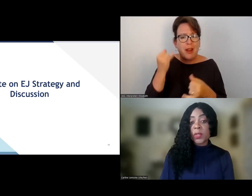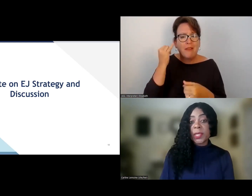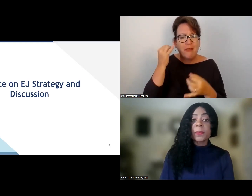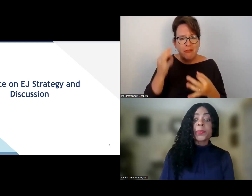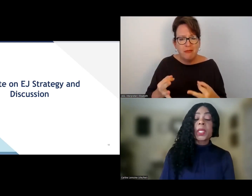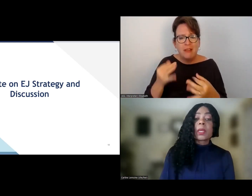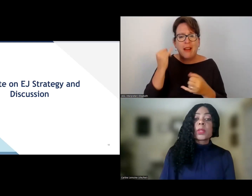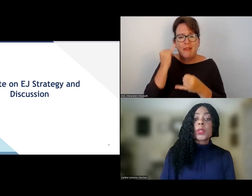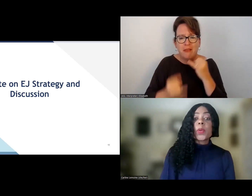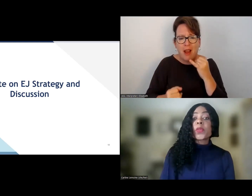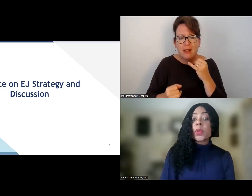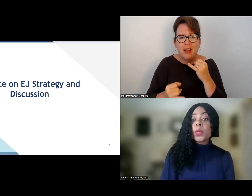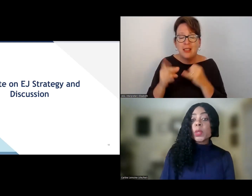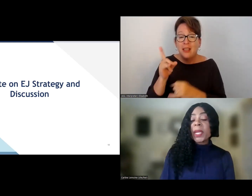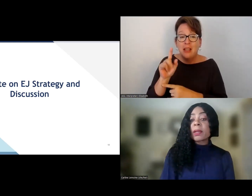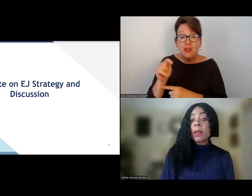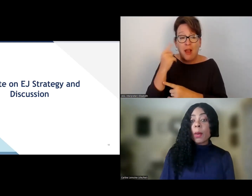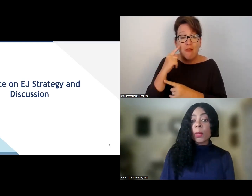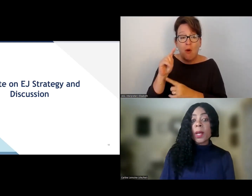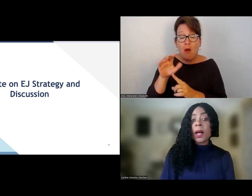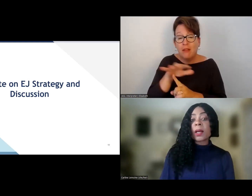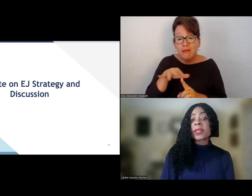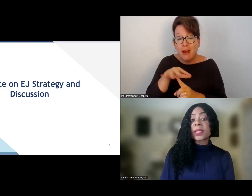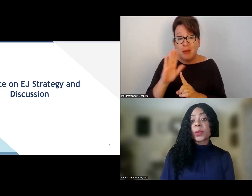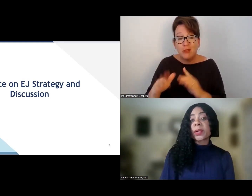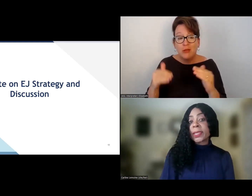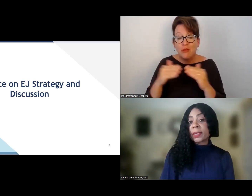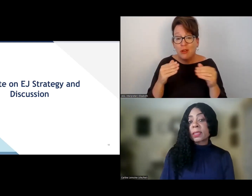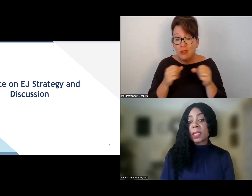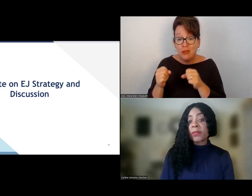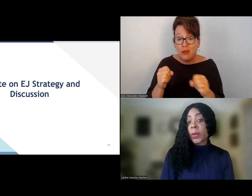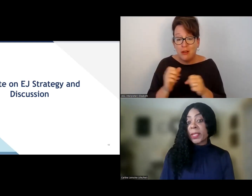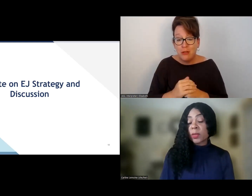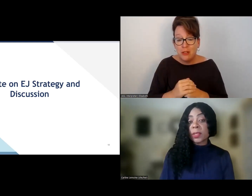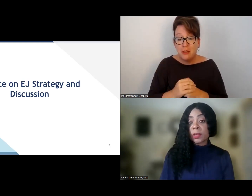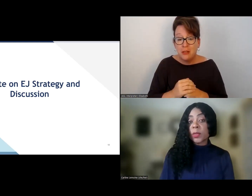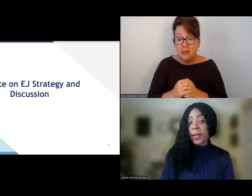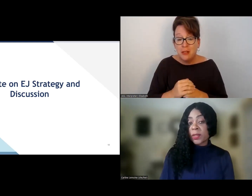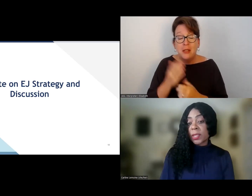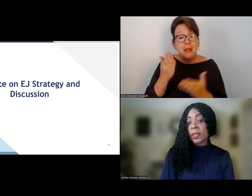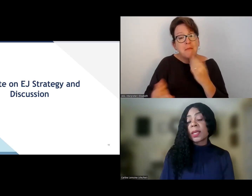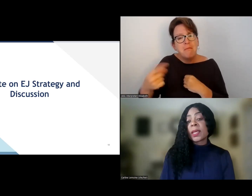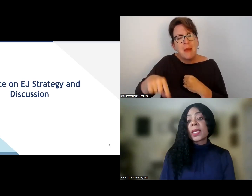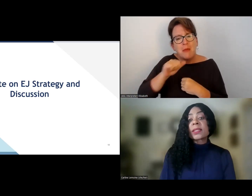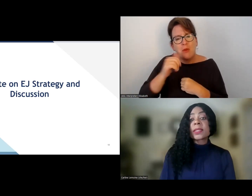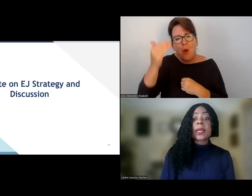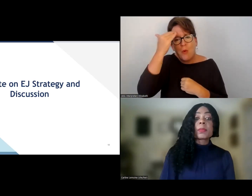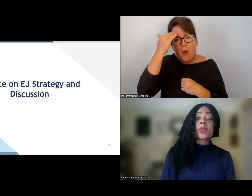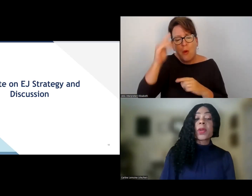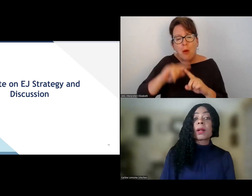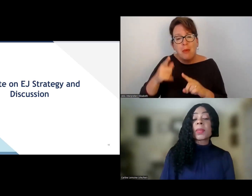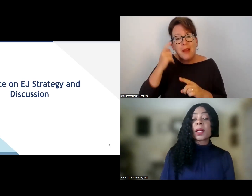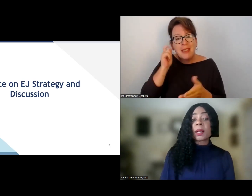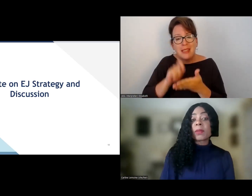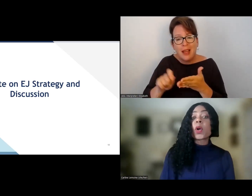justice strategy. So for those who may not know, the Secretariat Environmental Justice Strategy